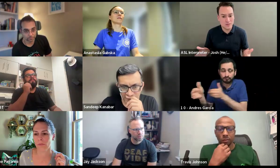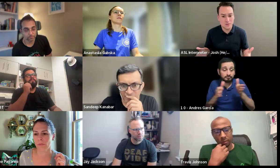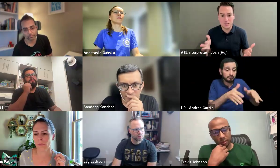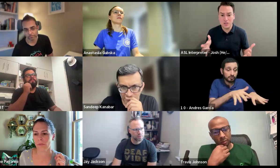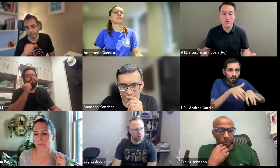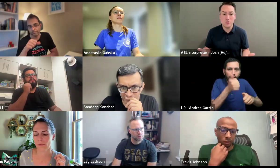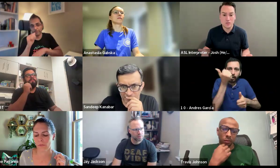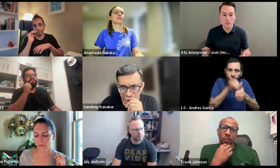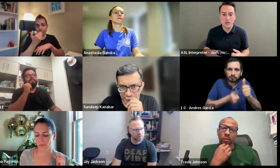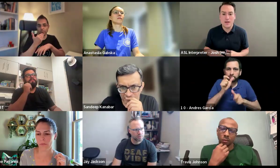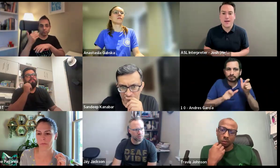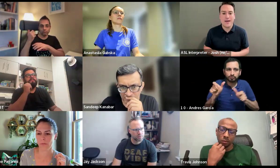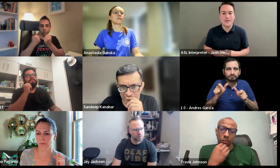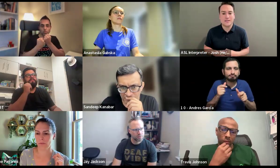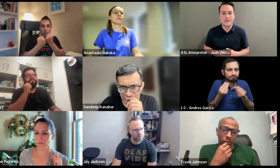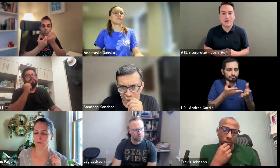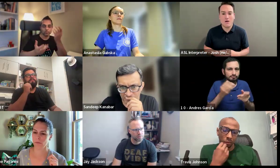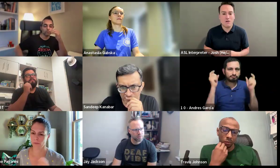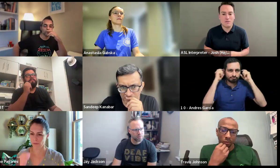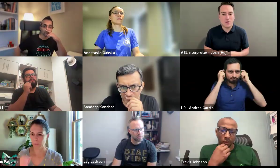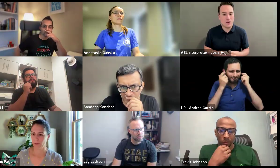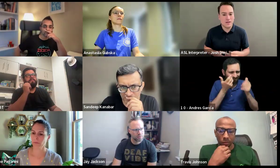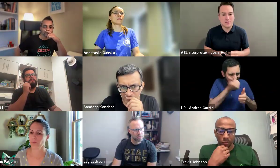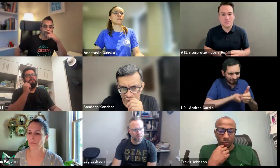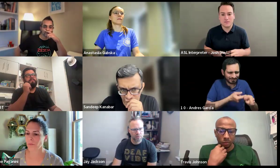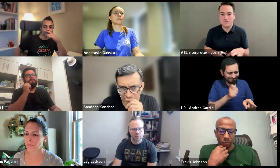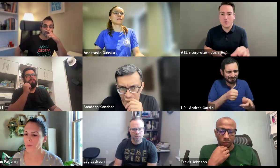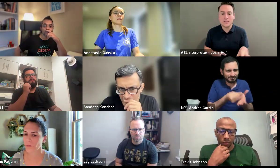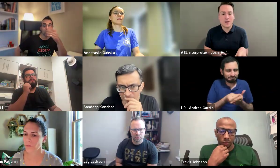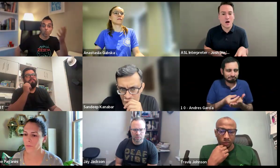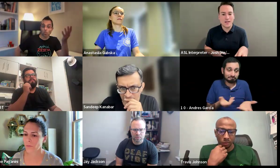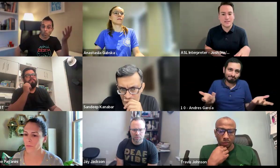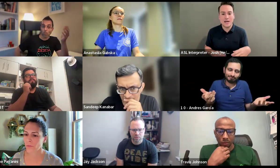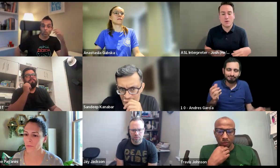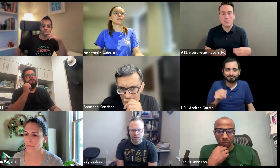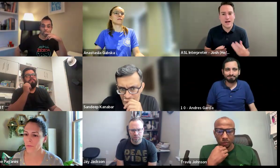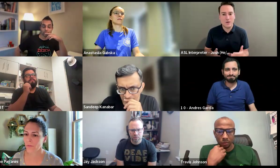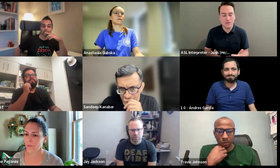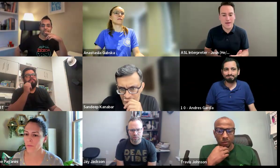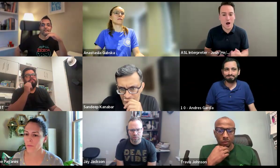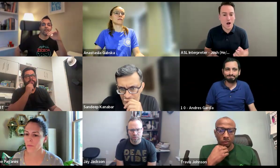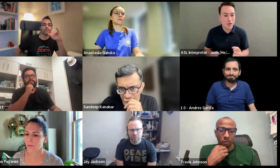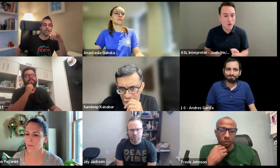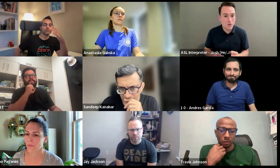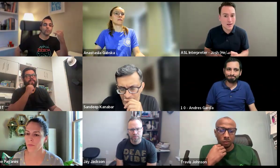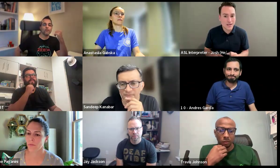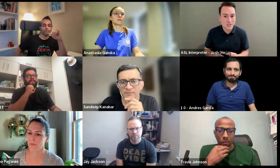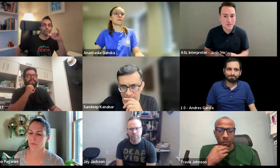rooms, it was huge. And there was folks in the audience that were provided with like audio